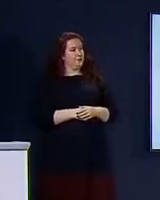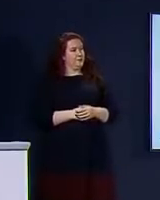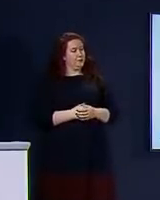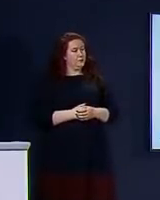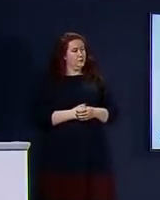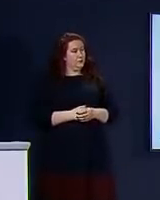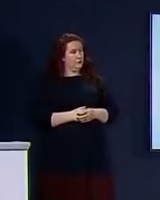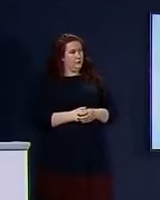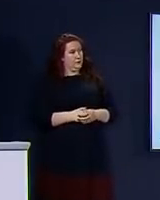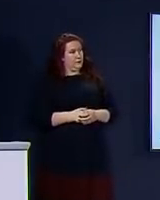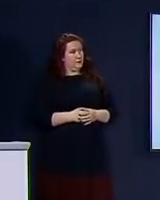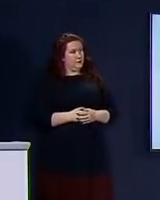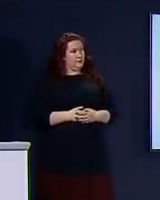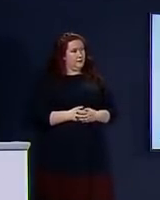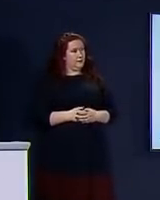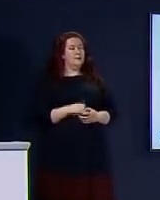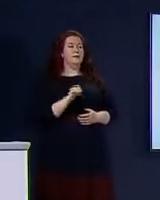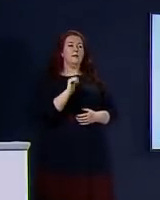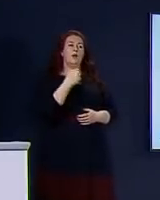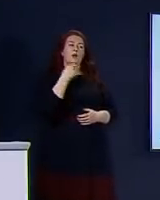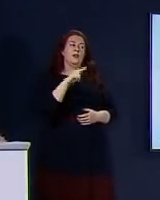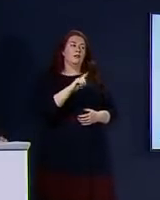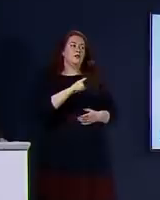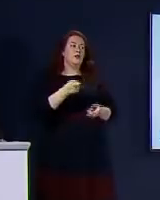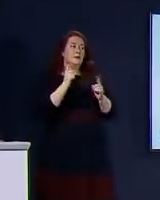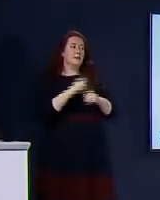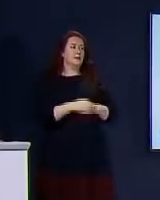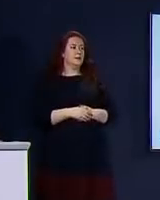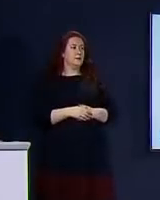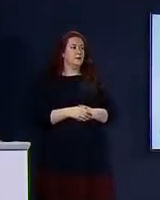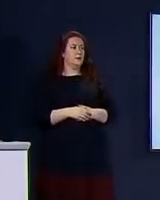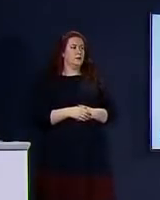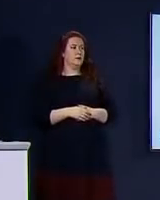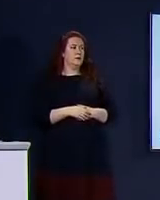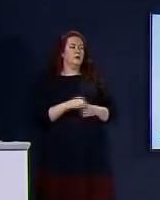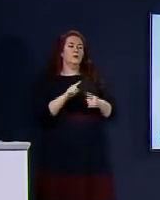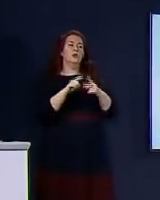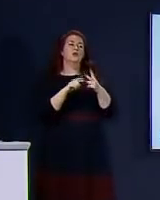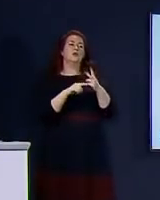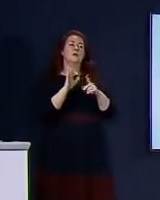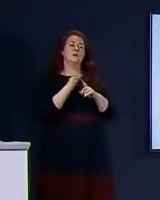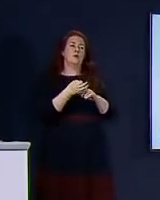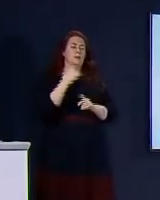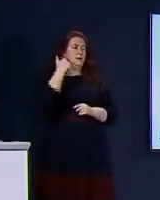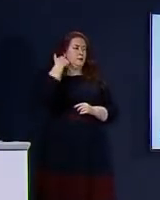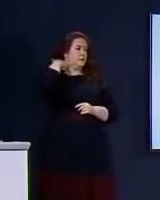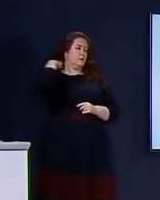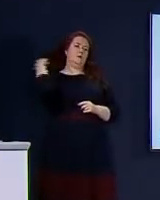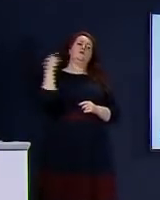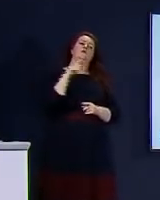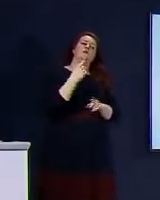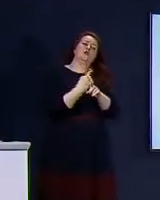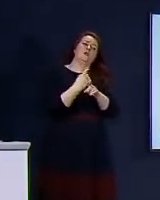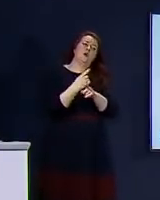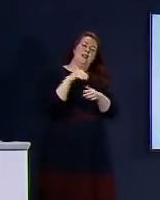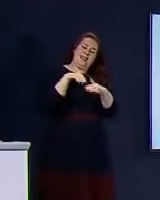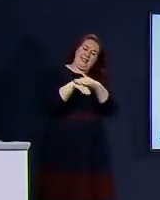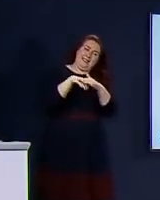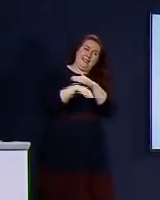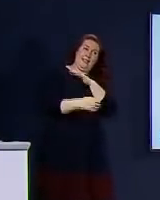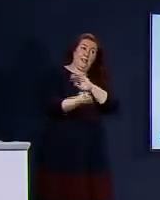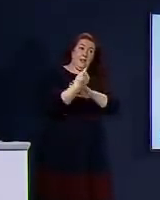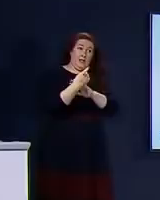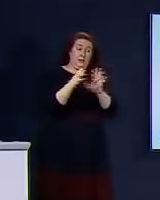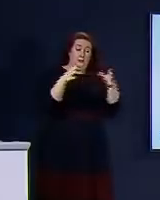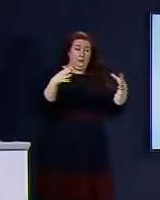Good afternoon, First Minister. Just a couple of points. First of all, when we're talking about indoor events with